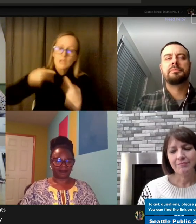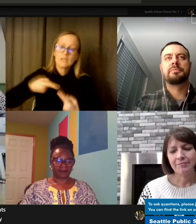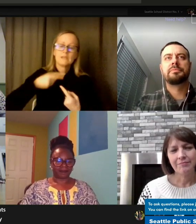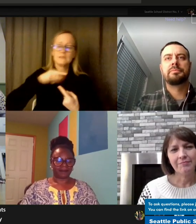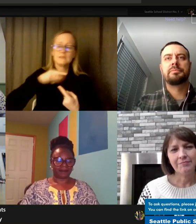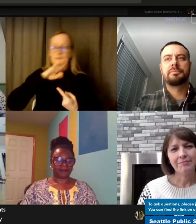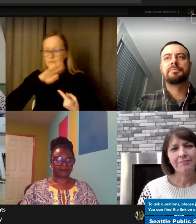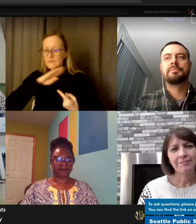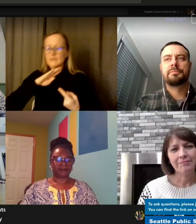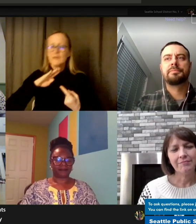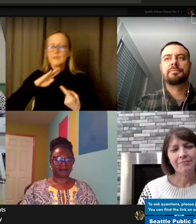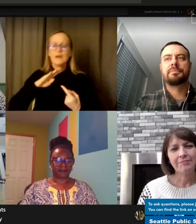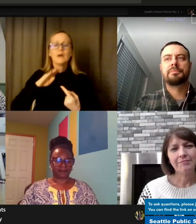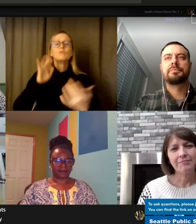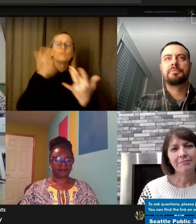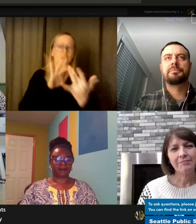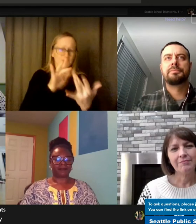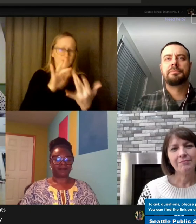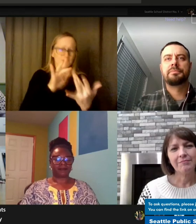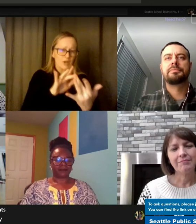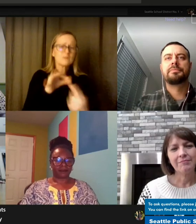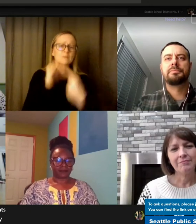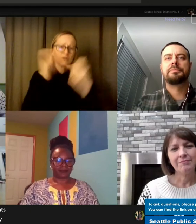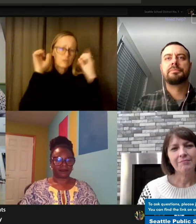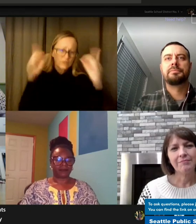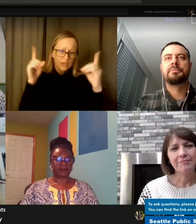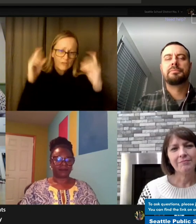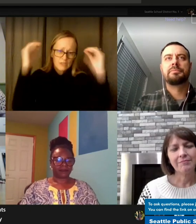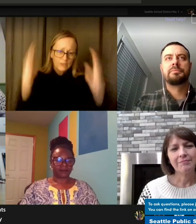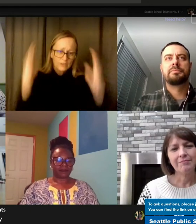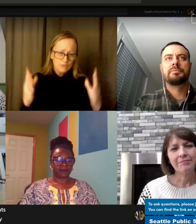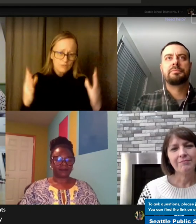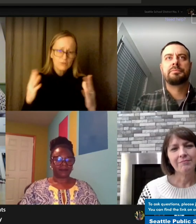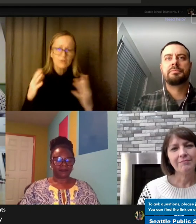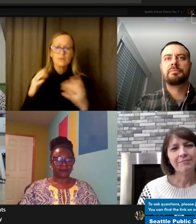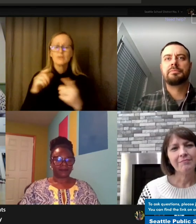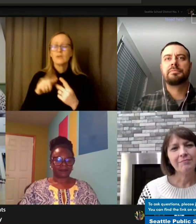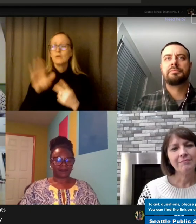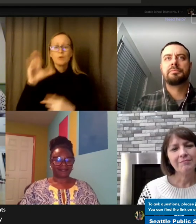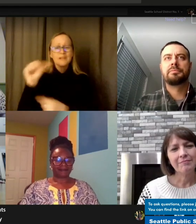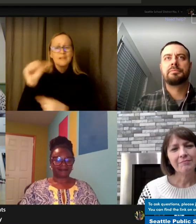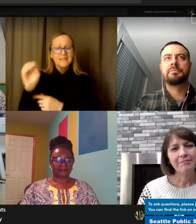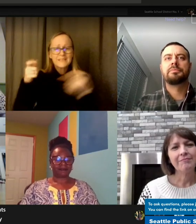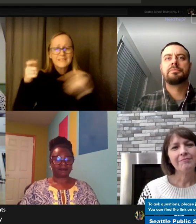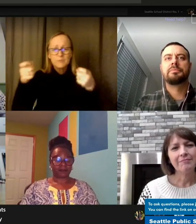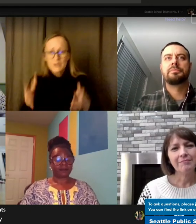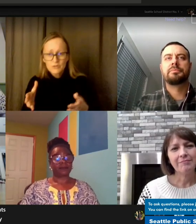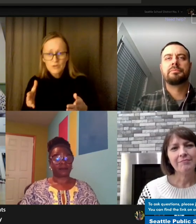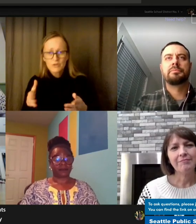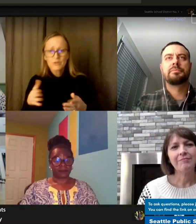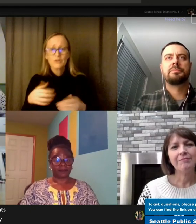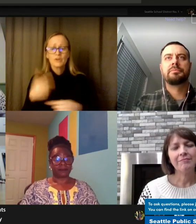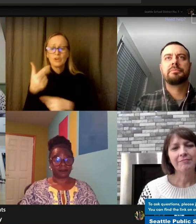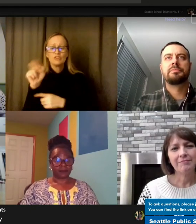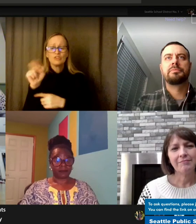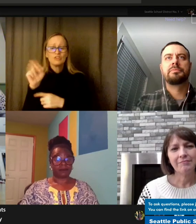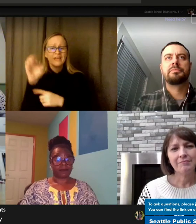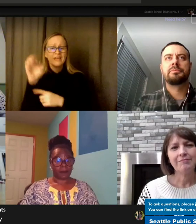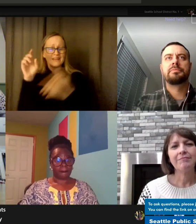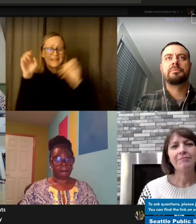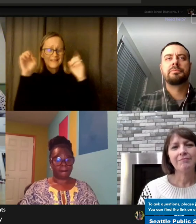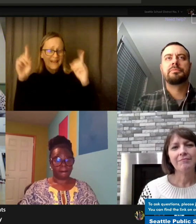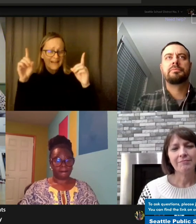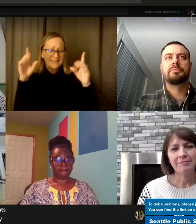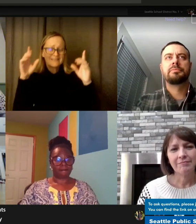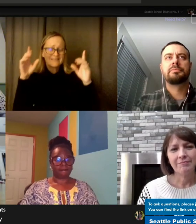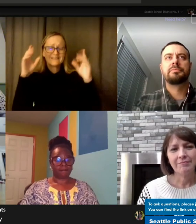student special education teacher or case manager or their general education teacher and ask for some supports. It is